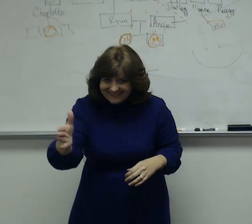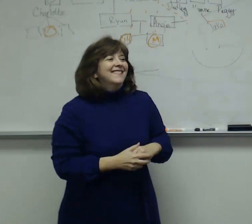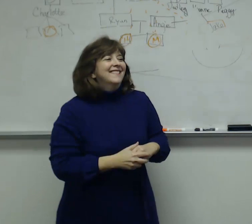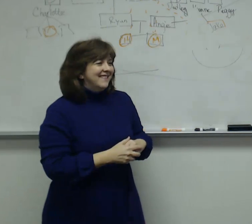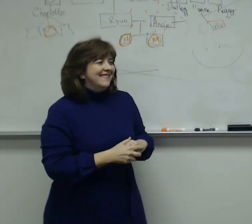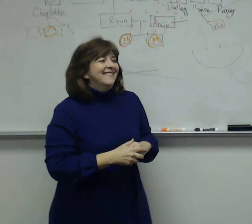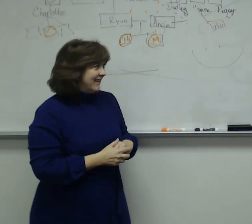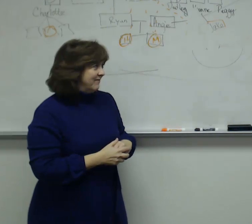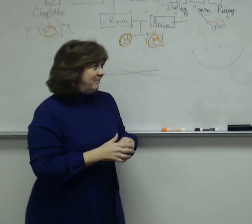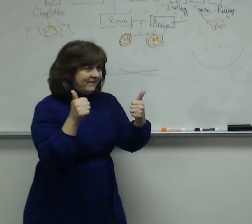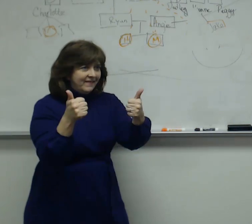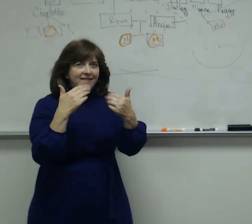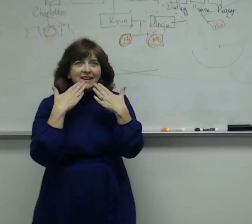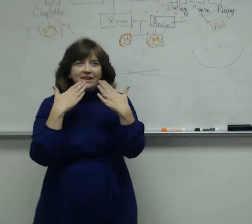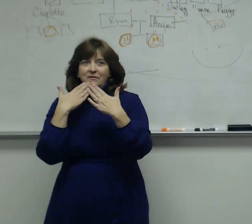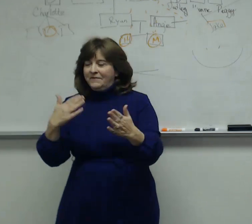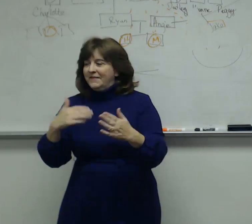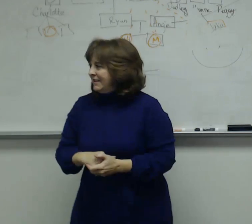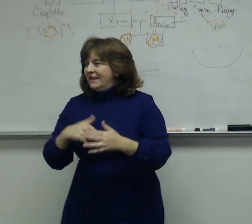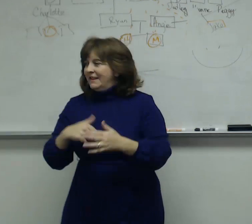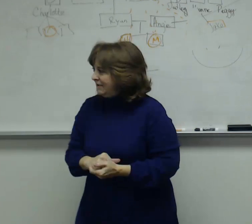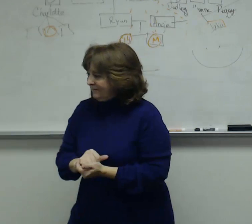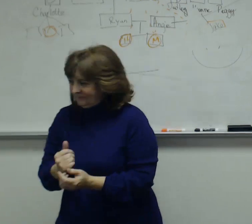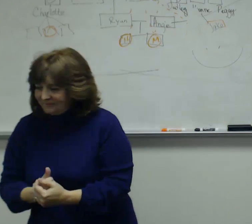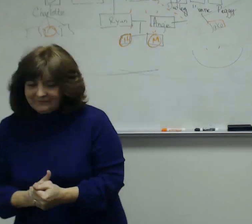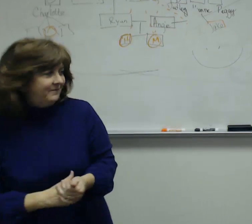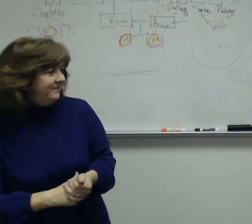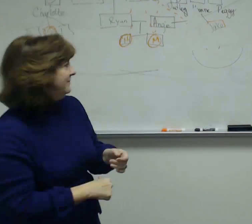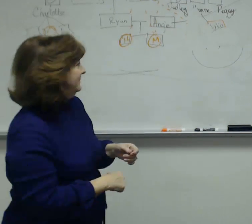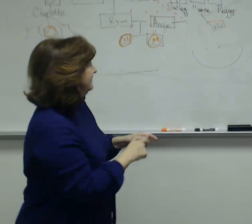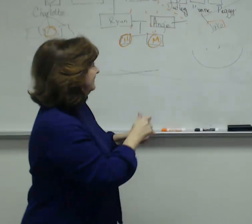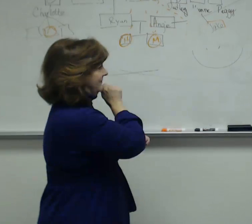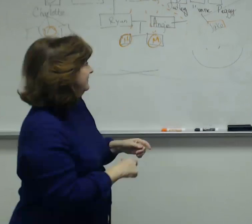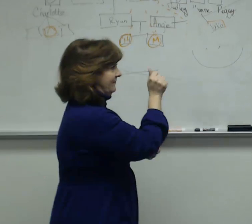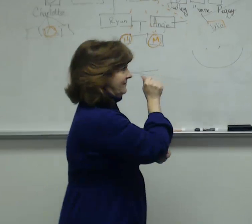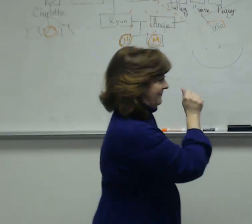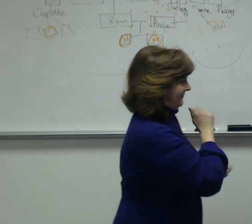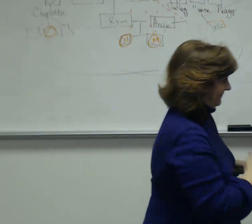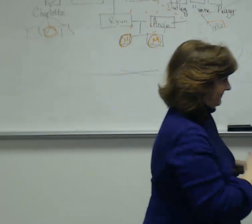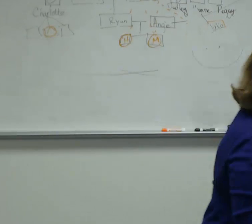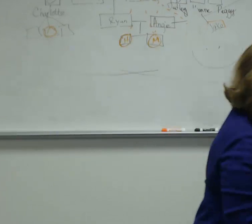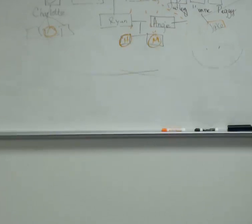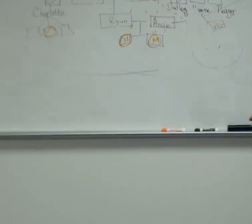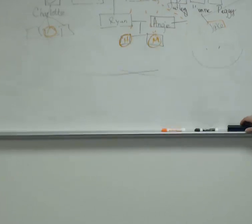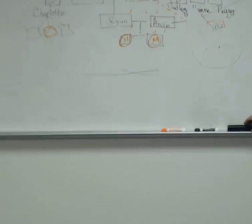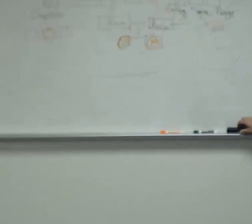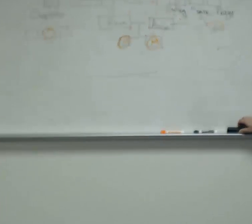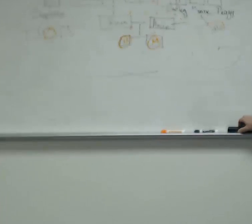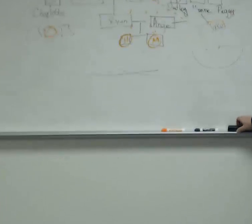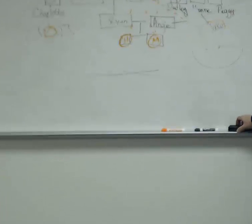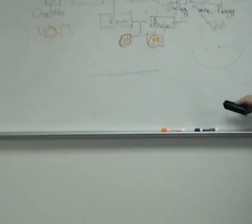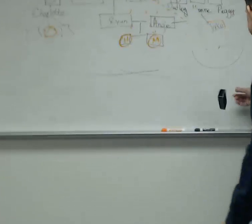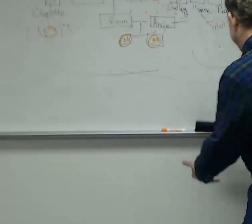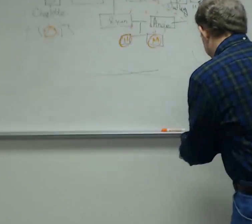Okay. Thank you. Thank you. Oh, no. Good.